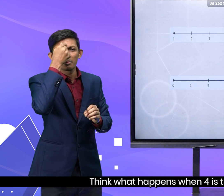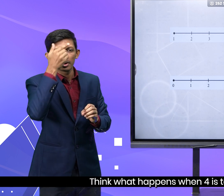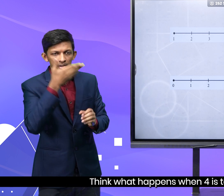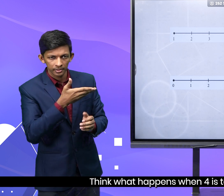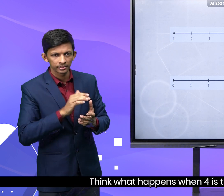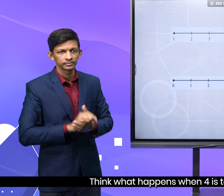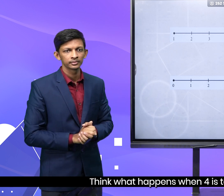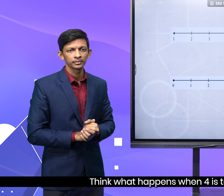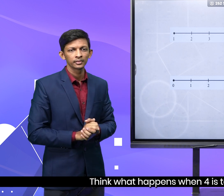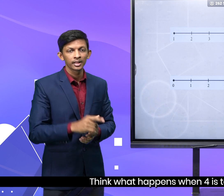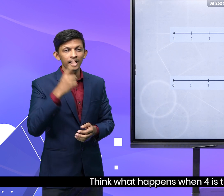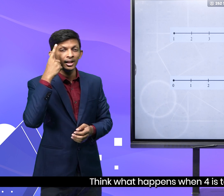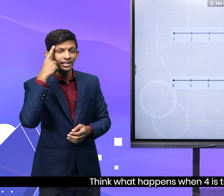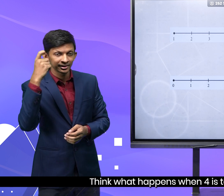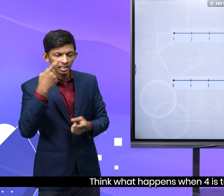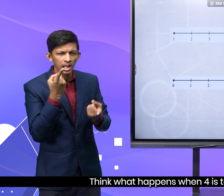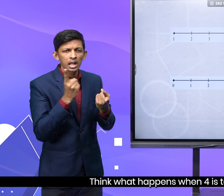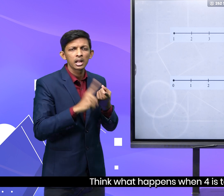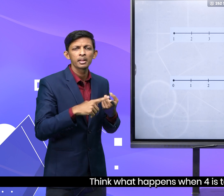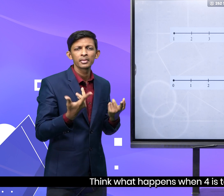Think what happens when 4 is taken away from 6.